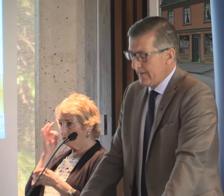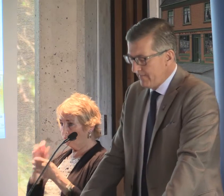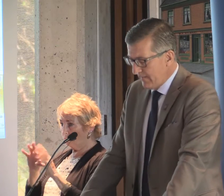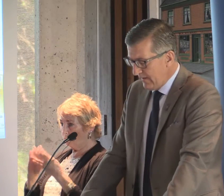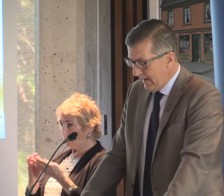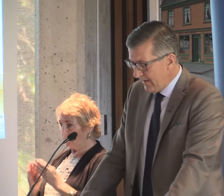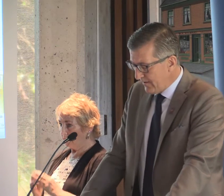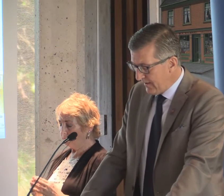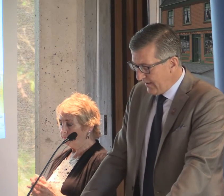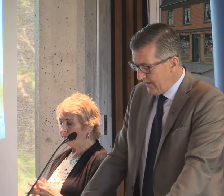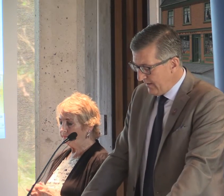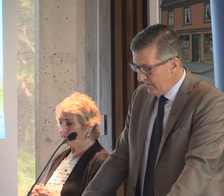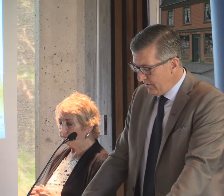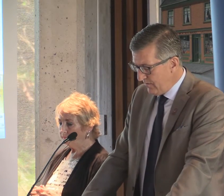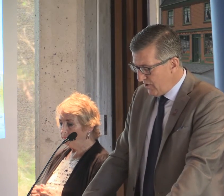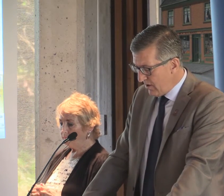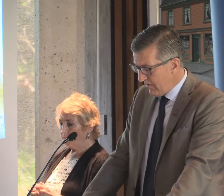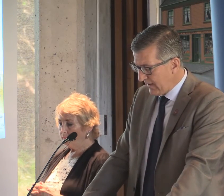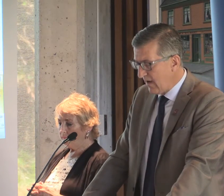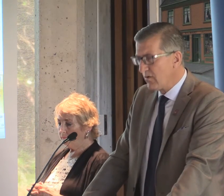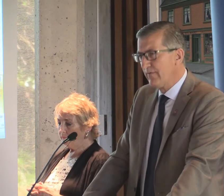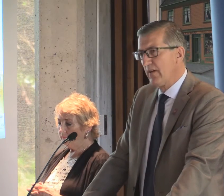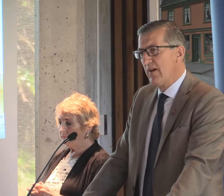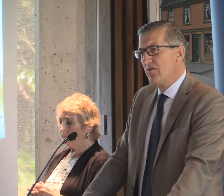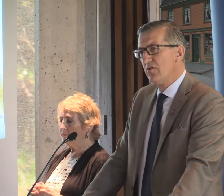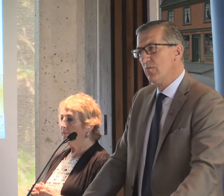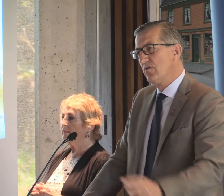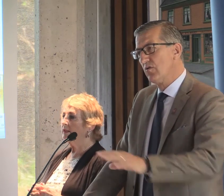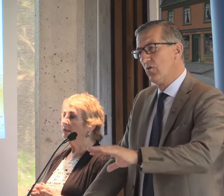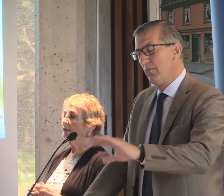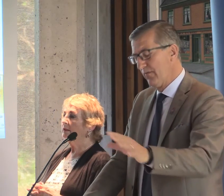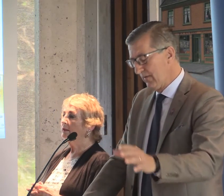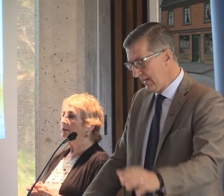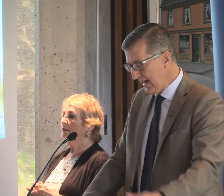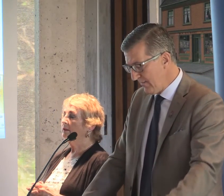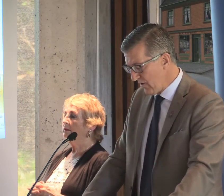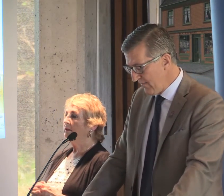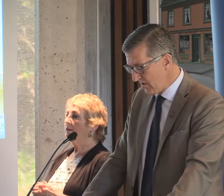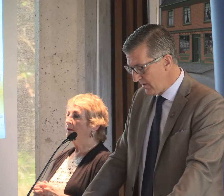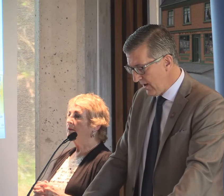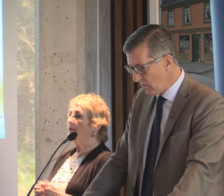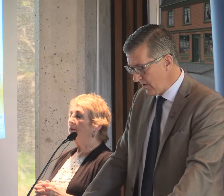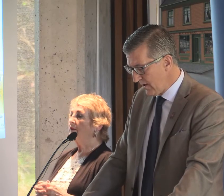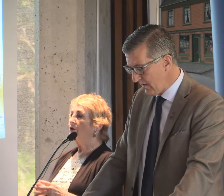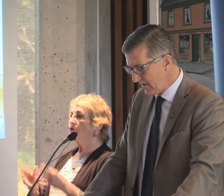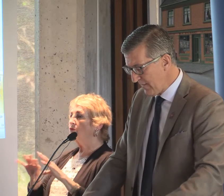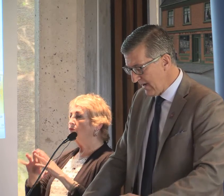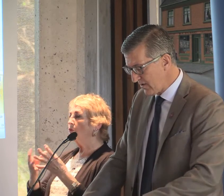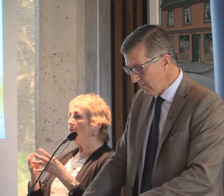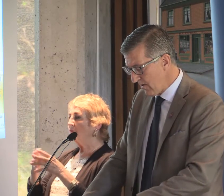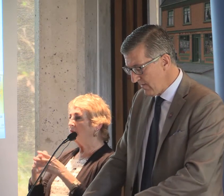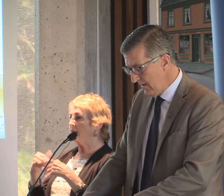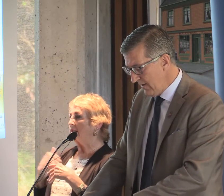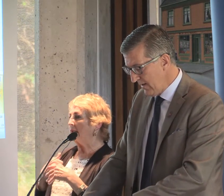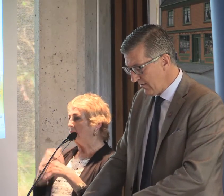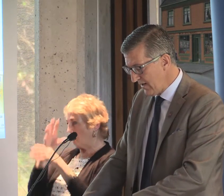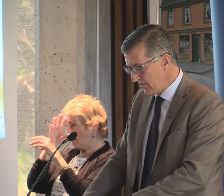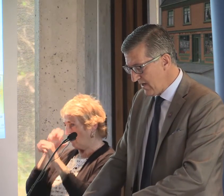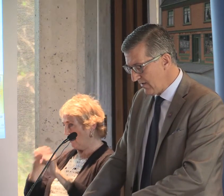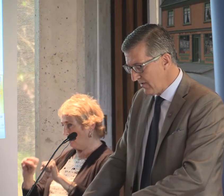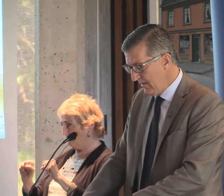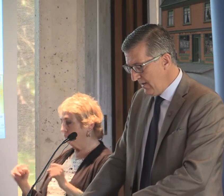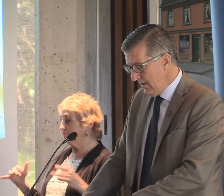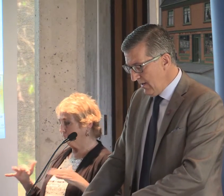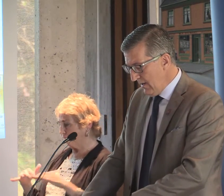And as the chair of the Council of Federations, which is a group of Canadian premiers I hosted here this past summer here in